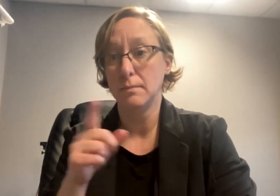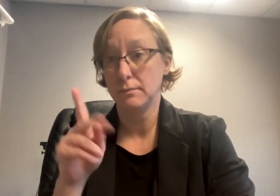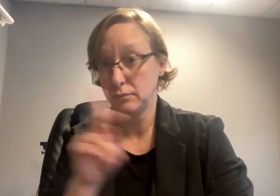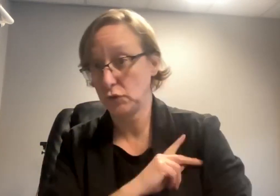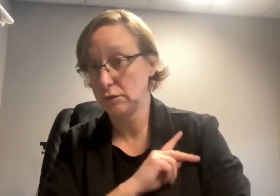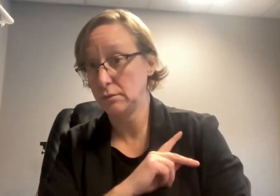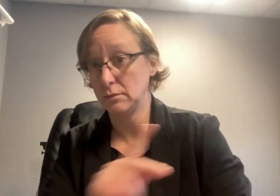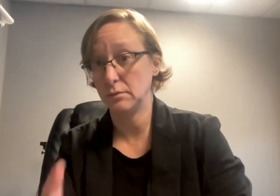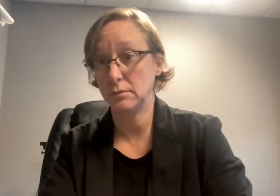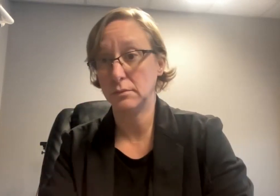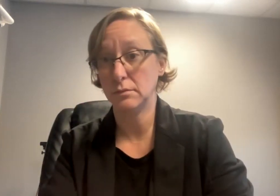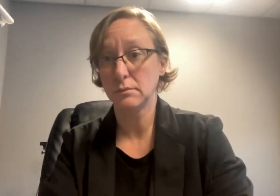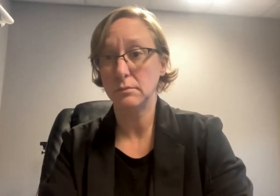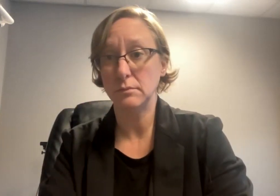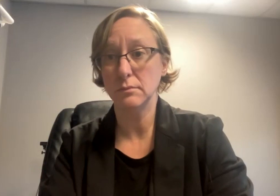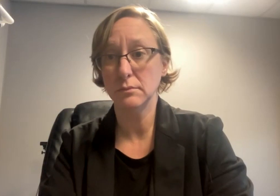Mhm.